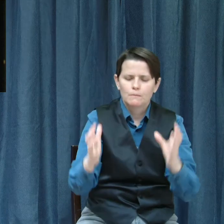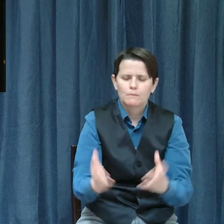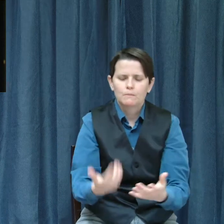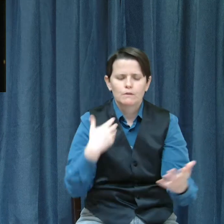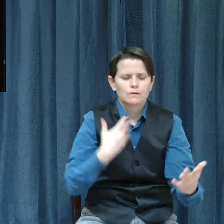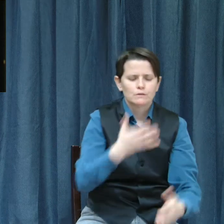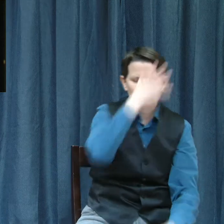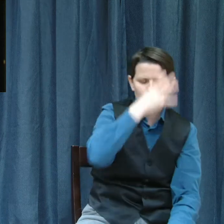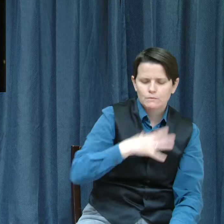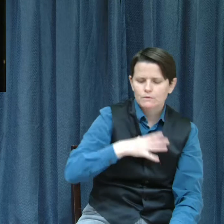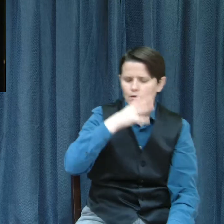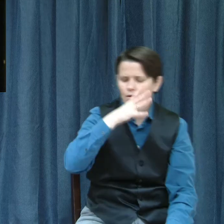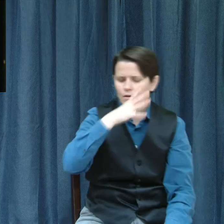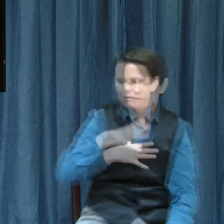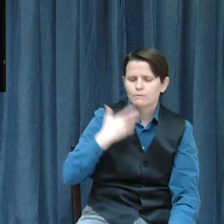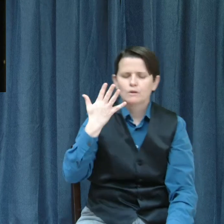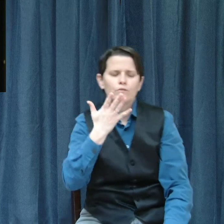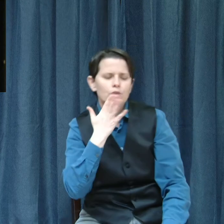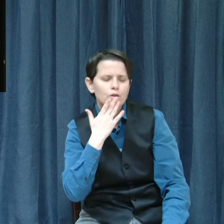belief system of the world, every